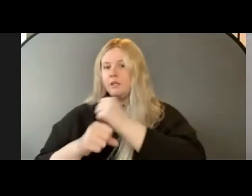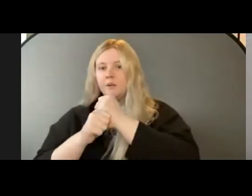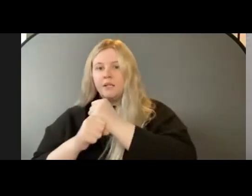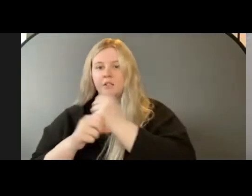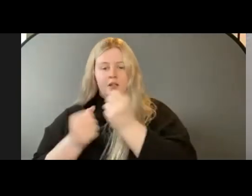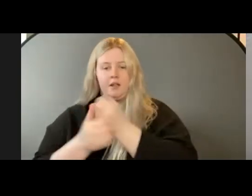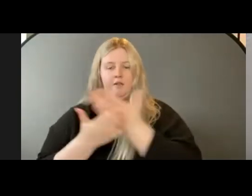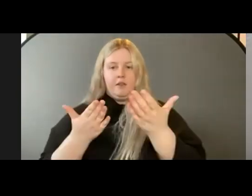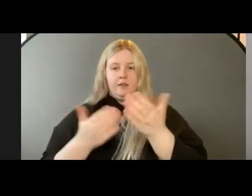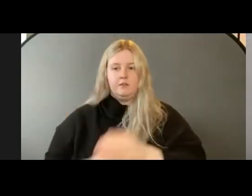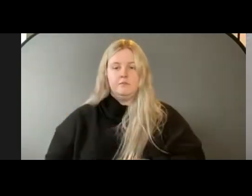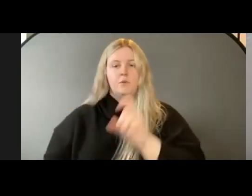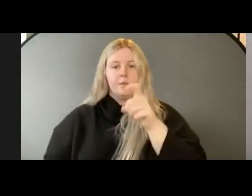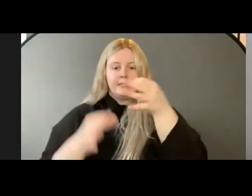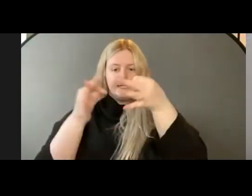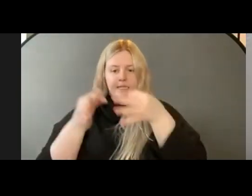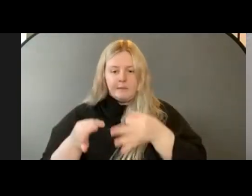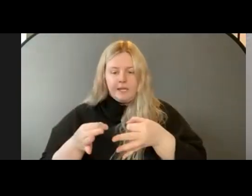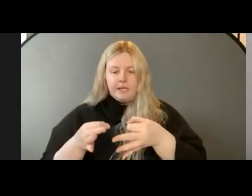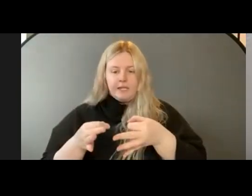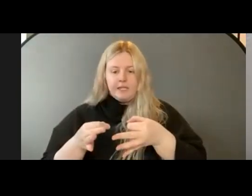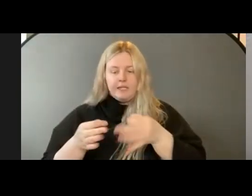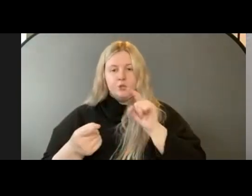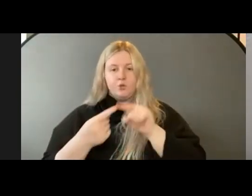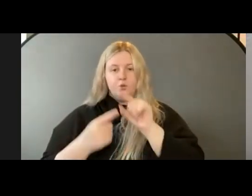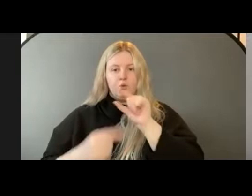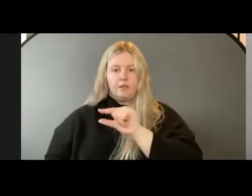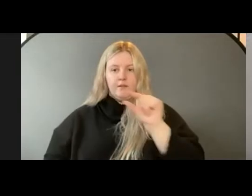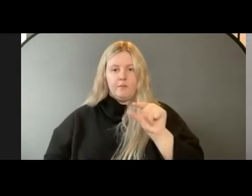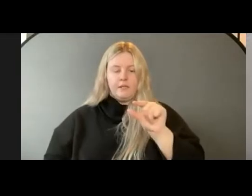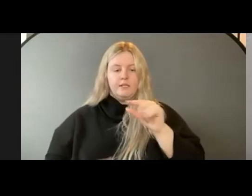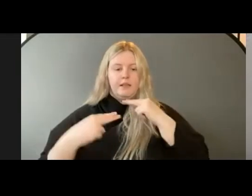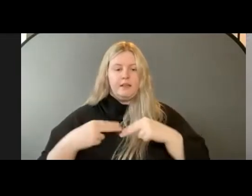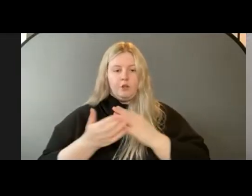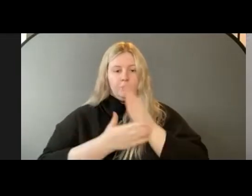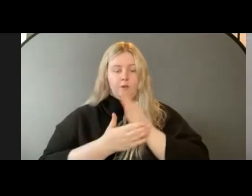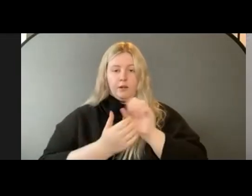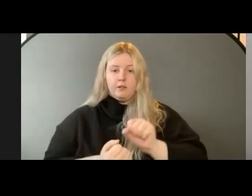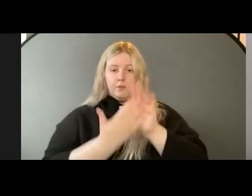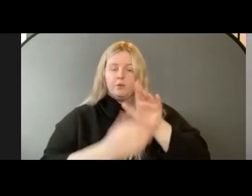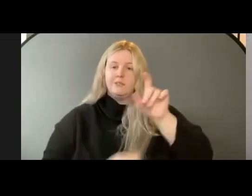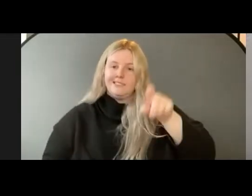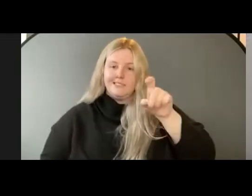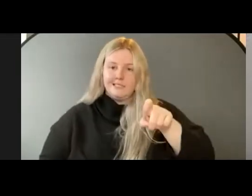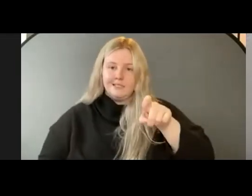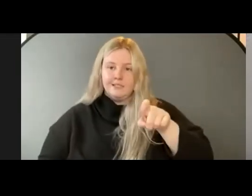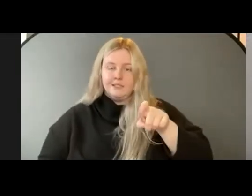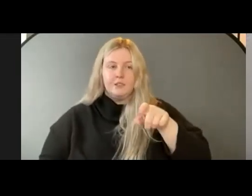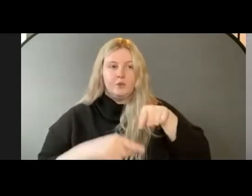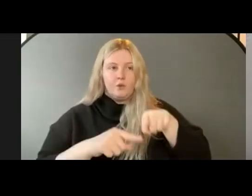We need to explain that to our governments that a human rights-based approach is needed through the support of a